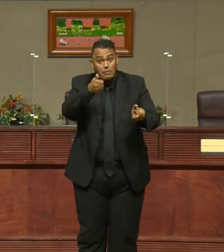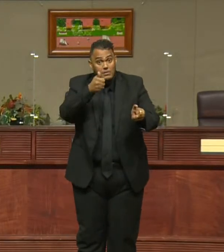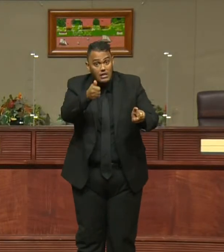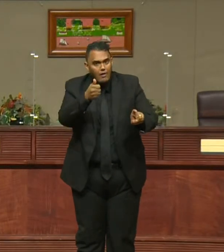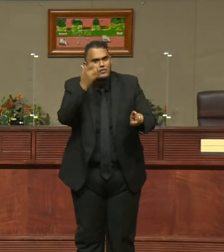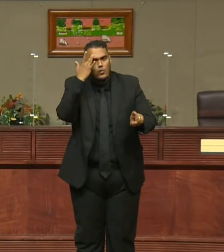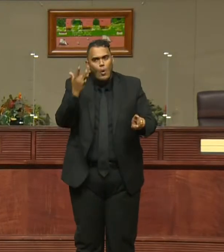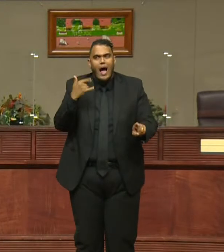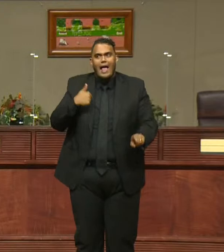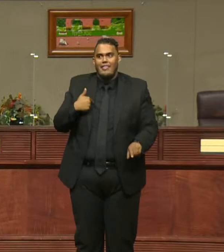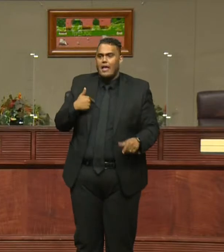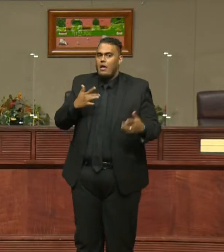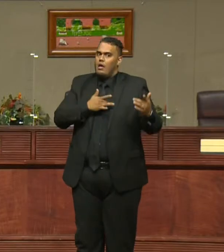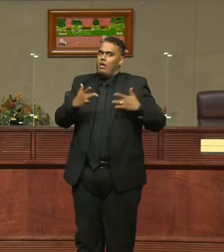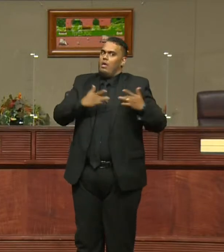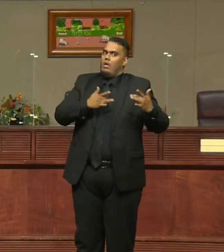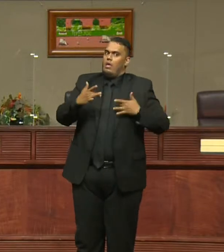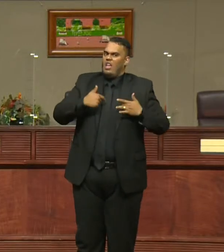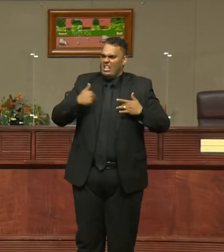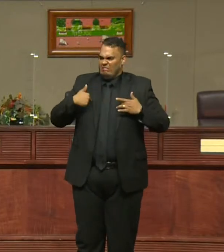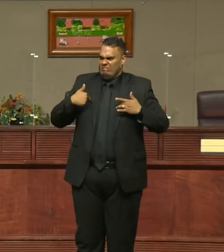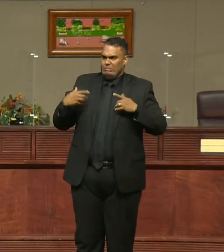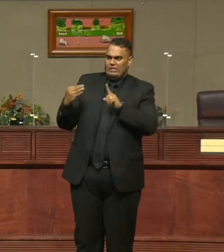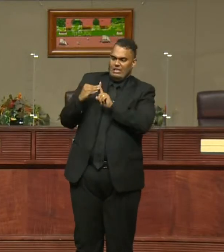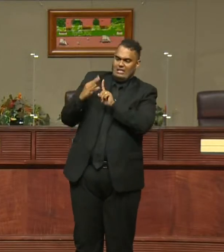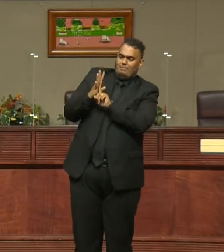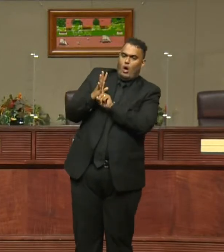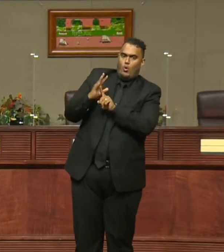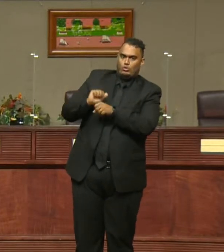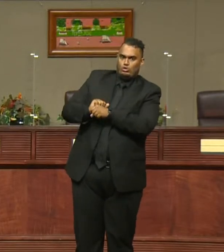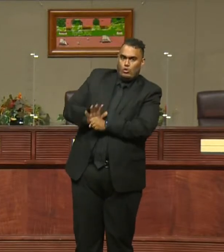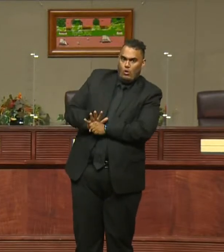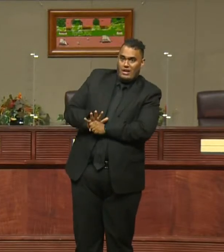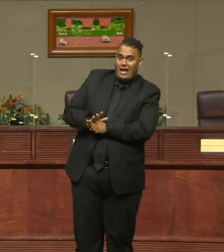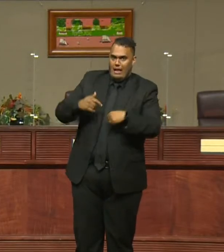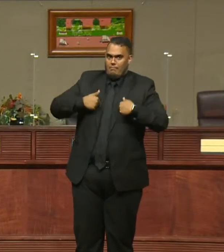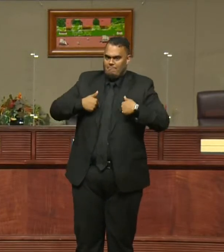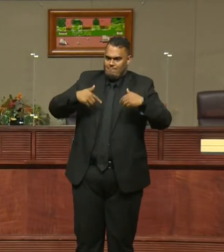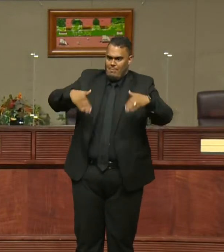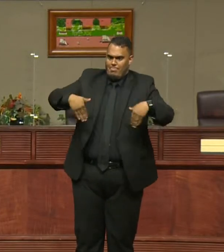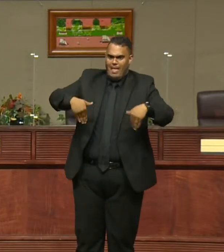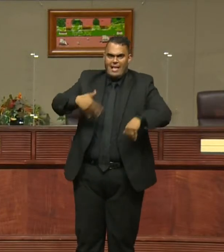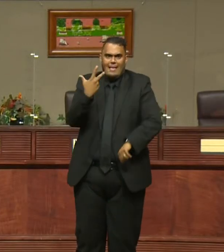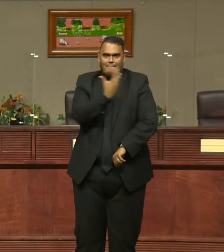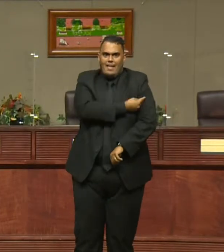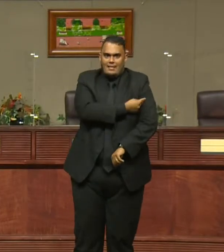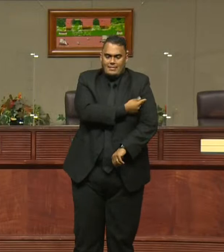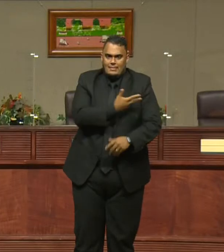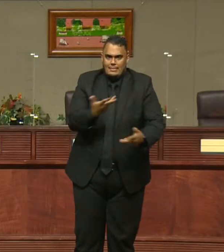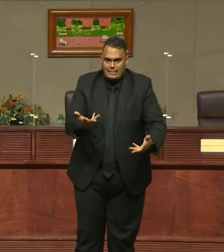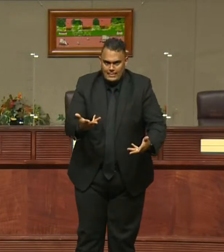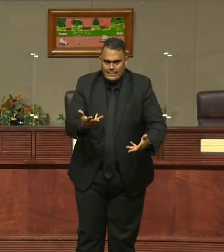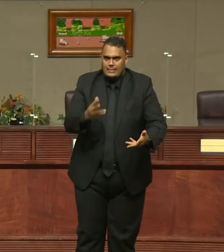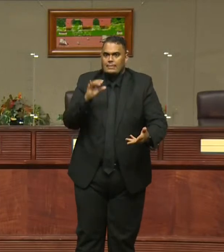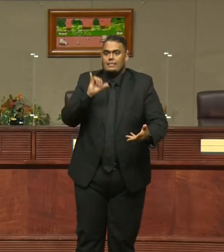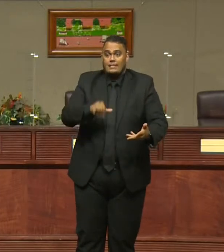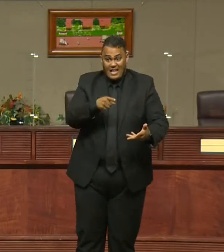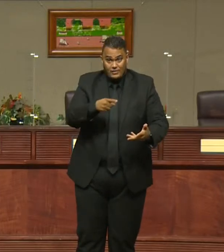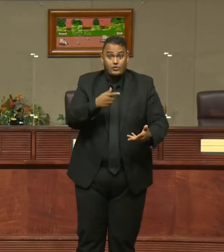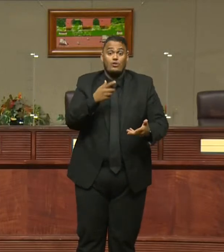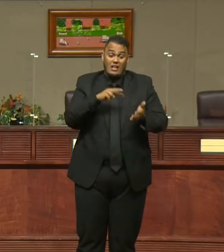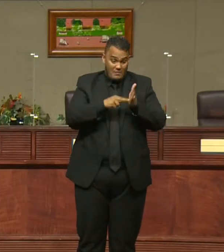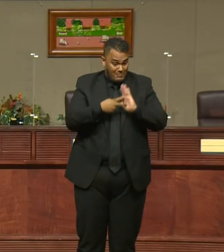or they are concerned, but most likely not vaccinated. So it's a great opportunity to